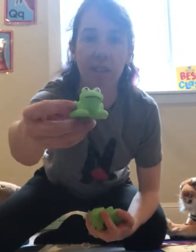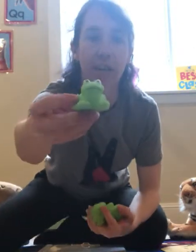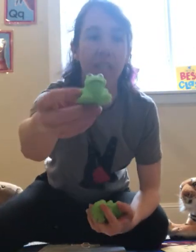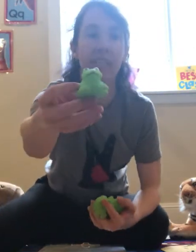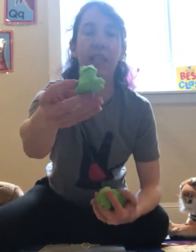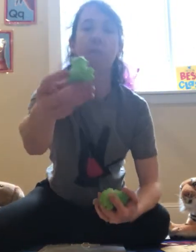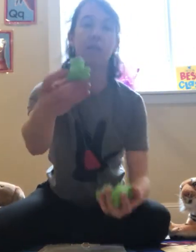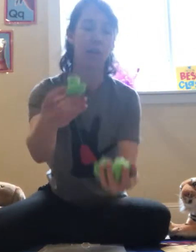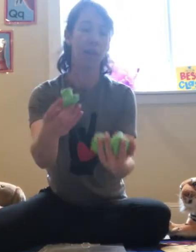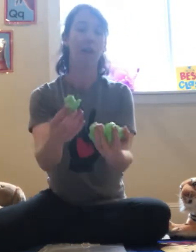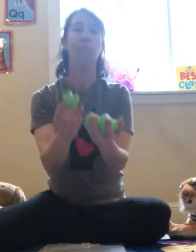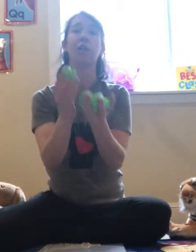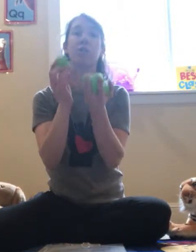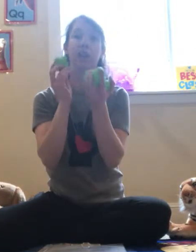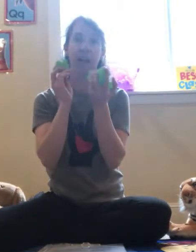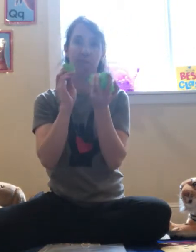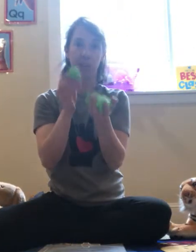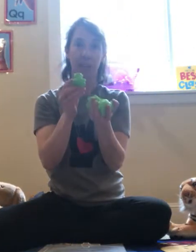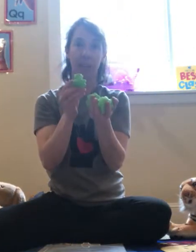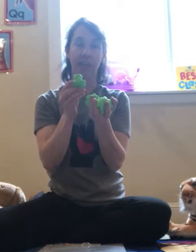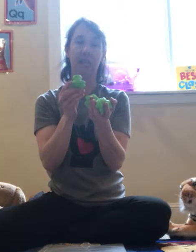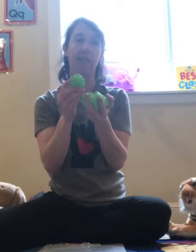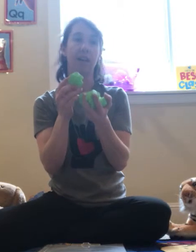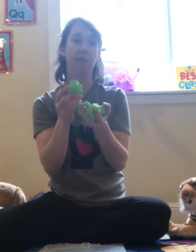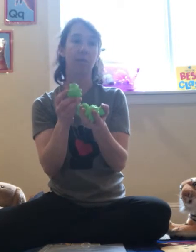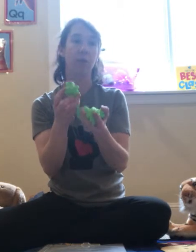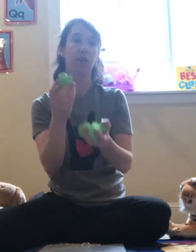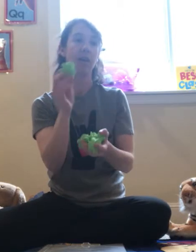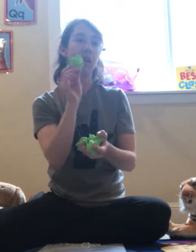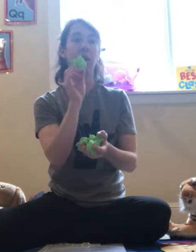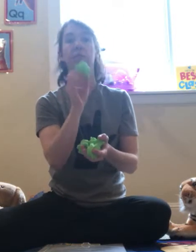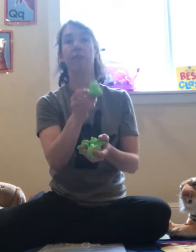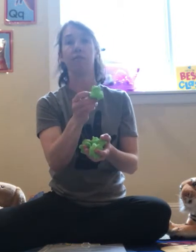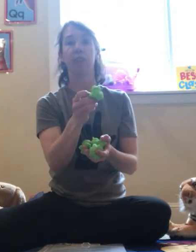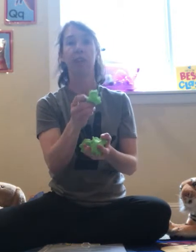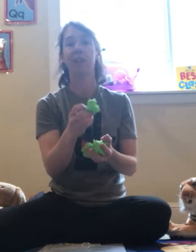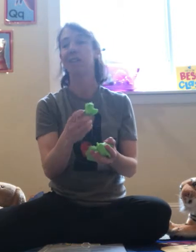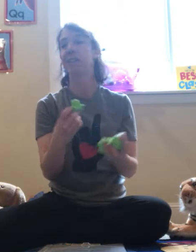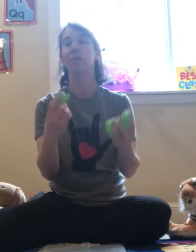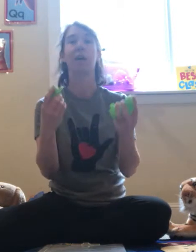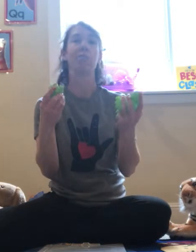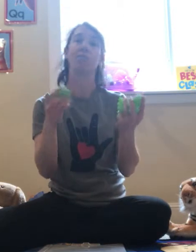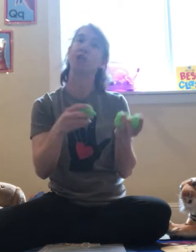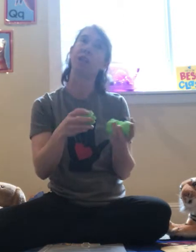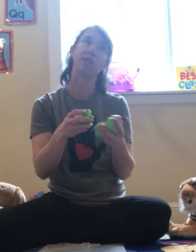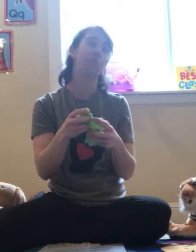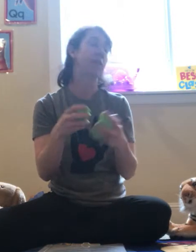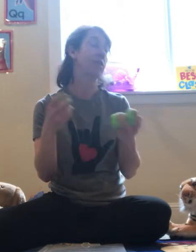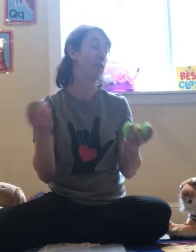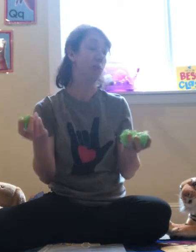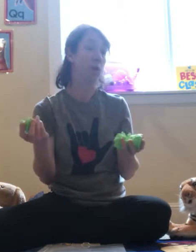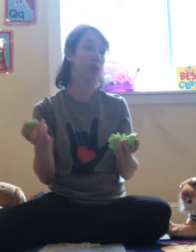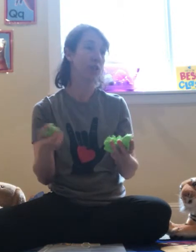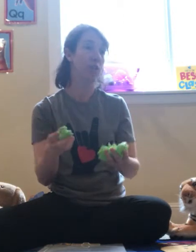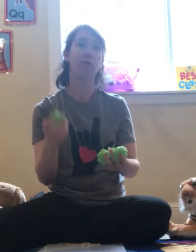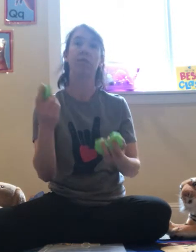tiny Tims. I make sure that I have plenty to give to everyone, either, for the kids. Sometimes they're sharing, some they don't want to share, some